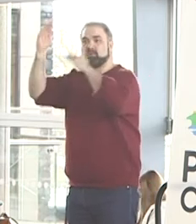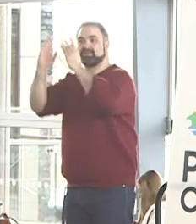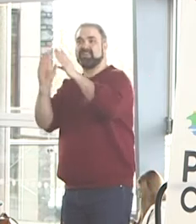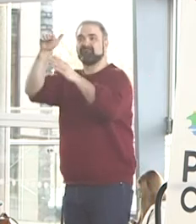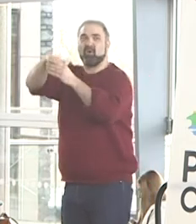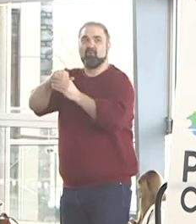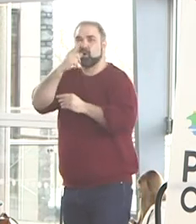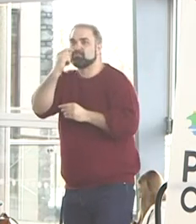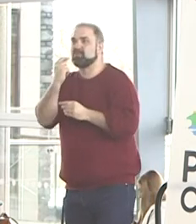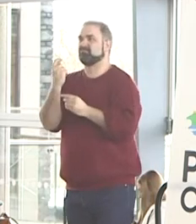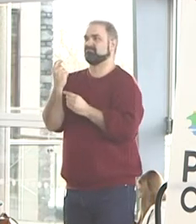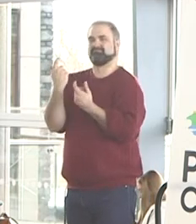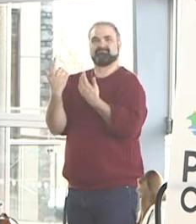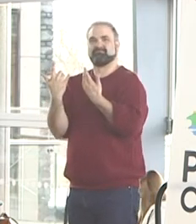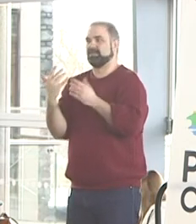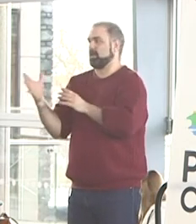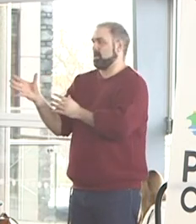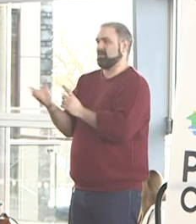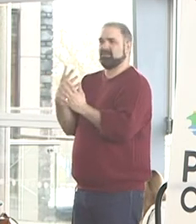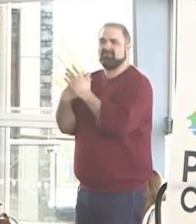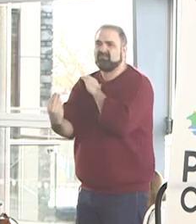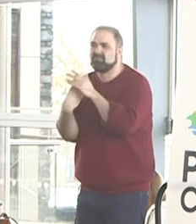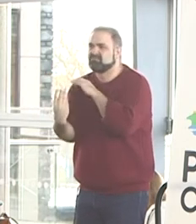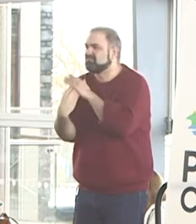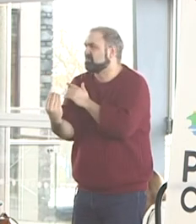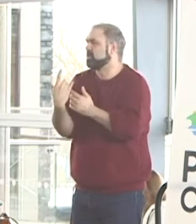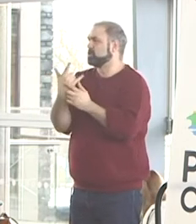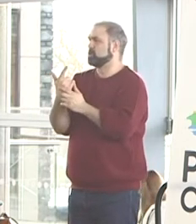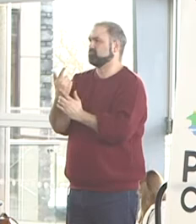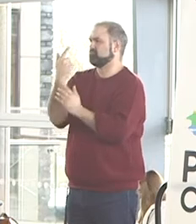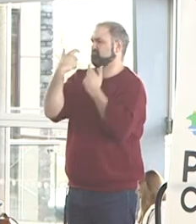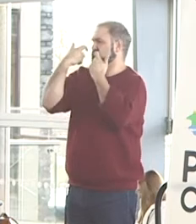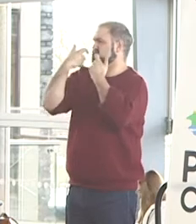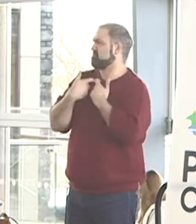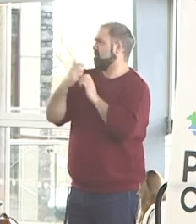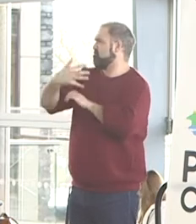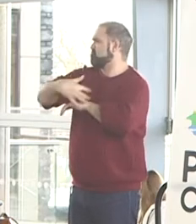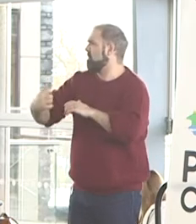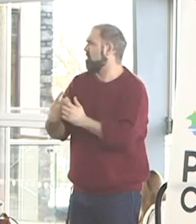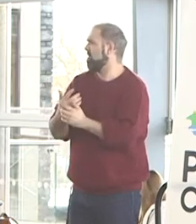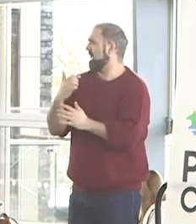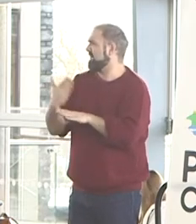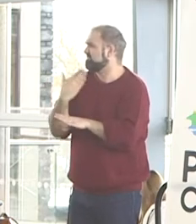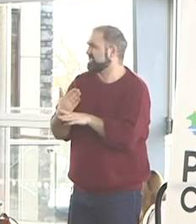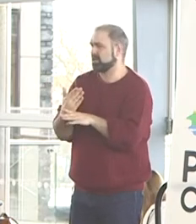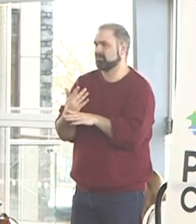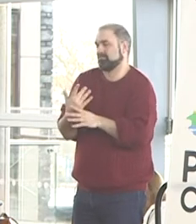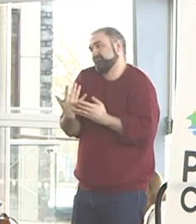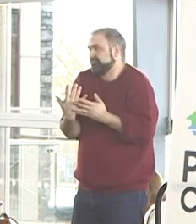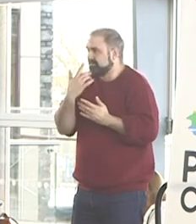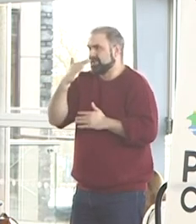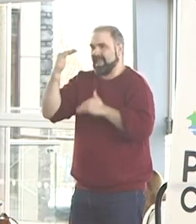been drawn into criminal activity, i.e. teenagers having sex. What a shocking thought, somebody who's 16 might have sex.